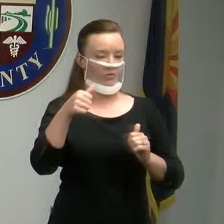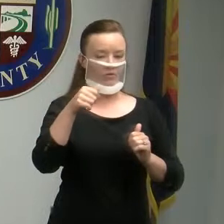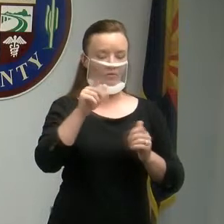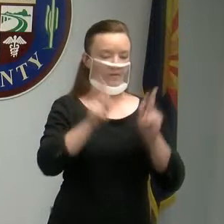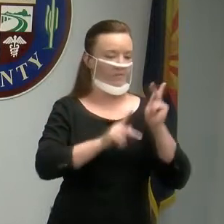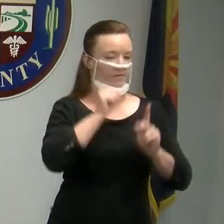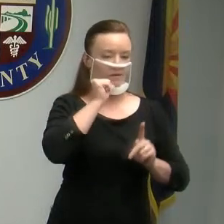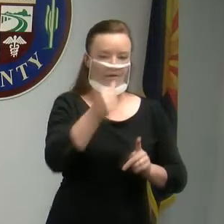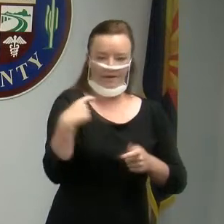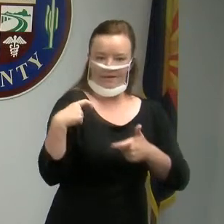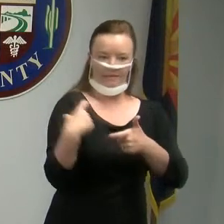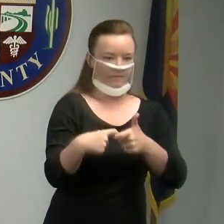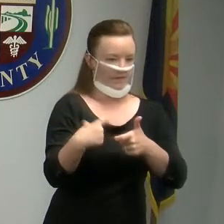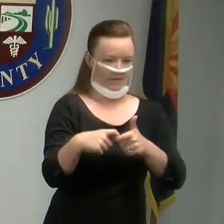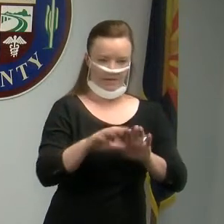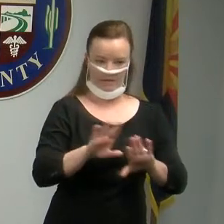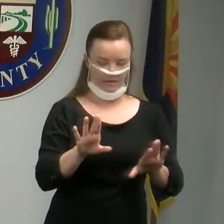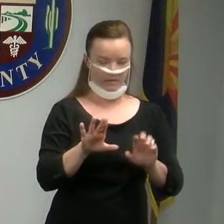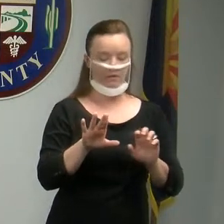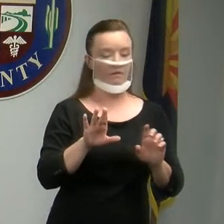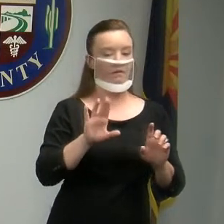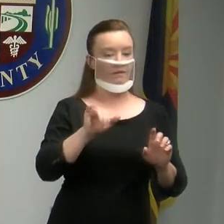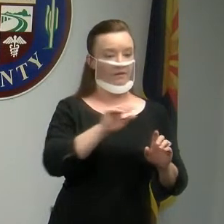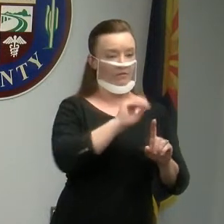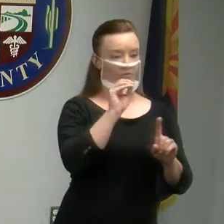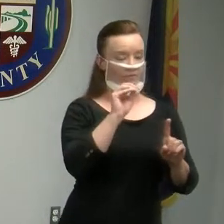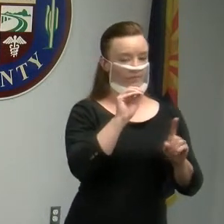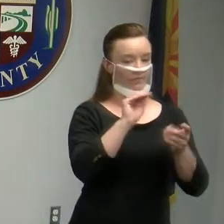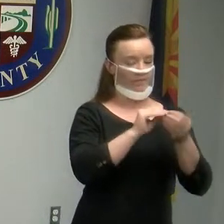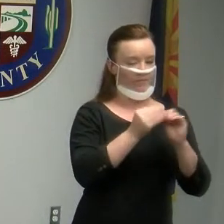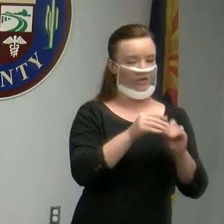or Latino members of the public, that rate is